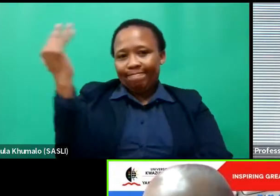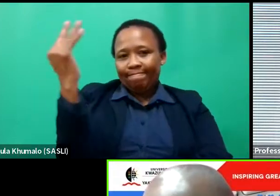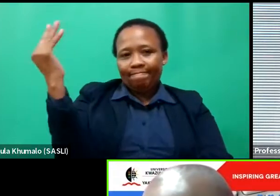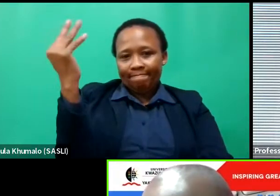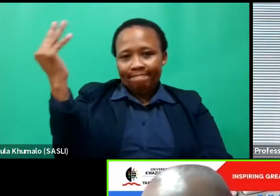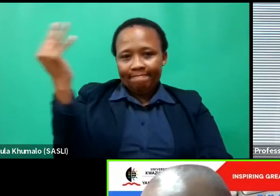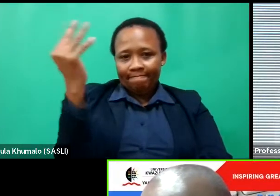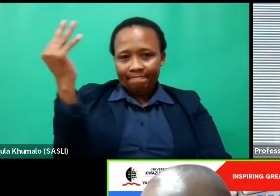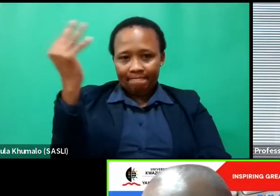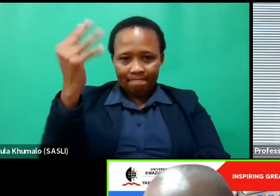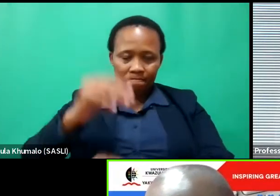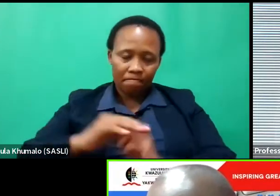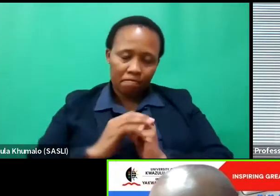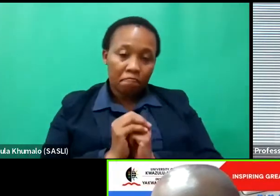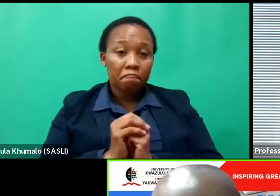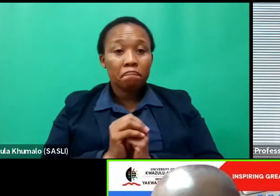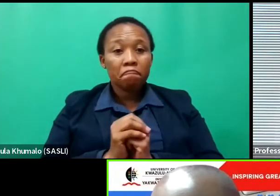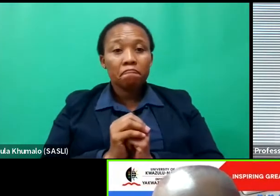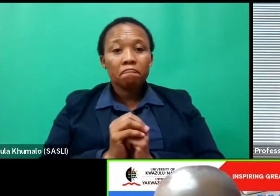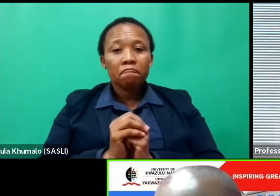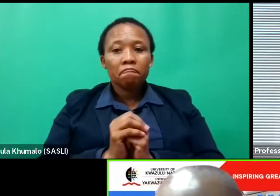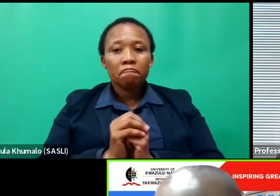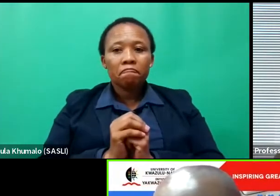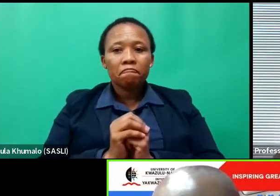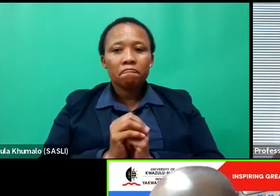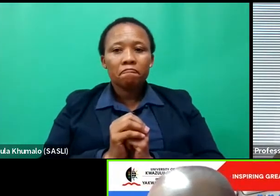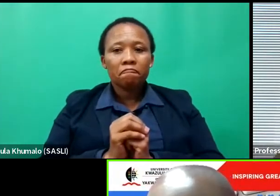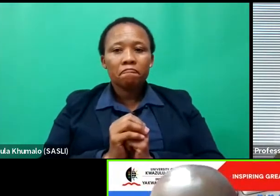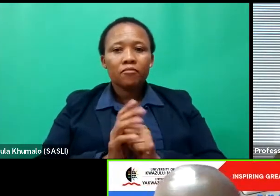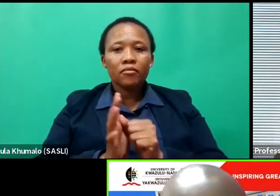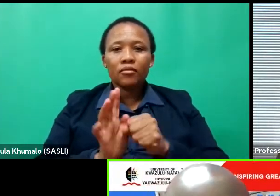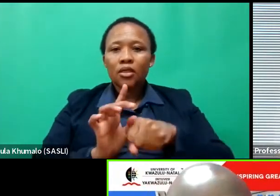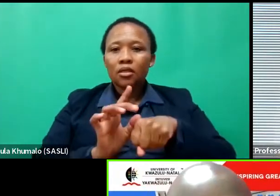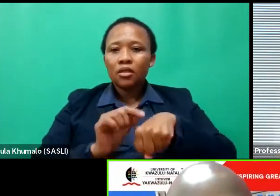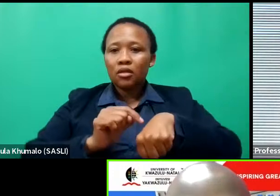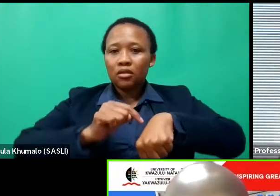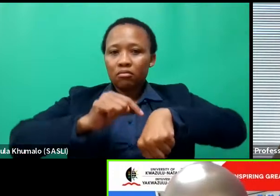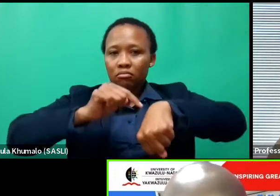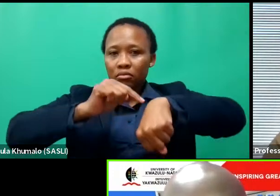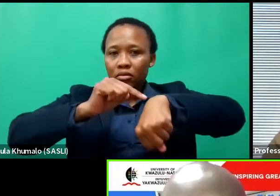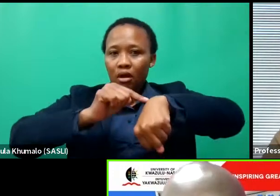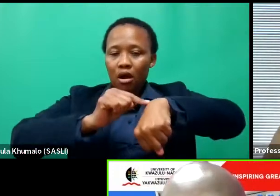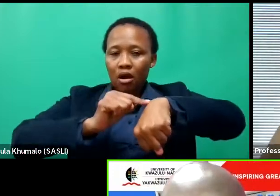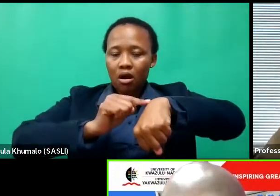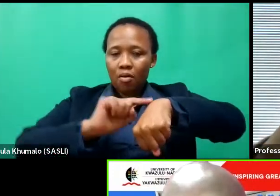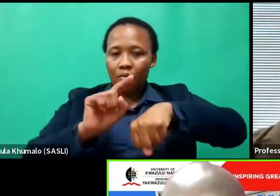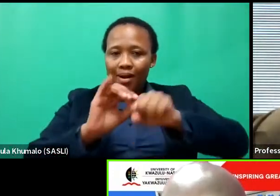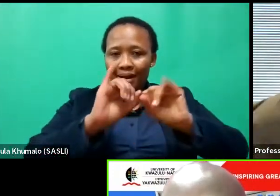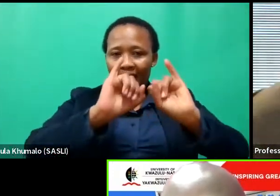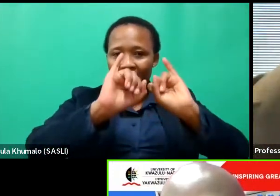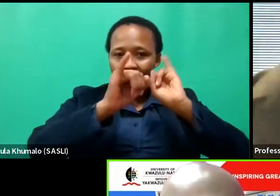The time now is 1 minute to 11.